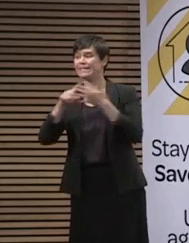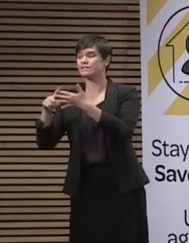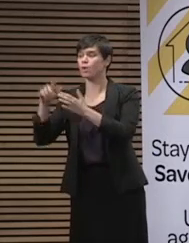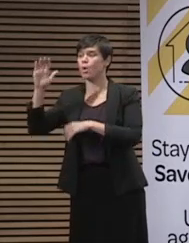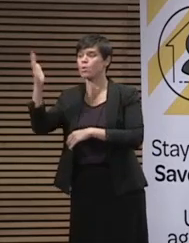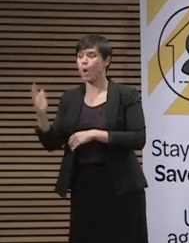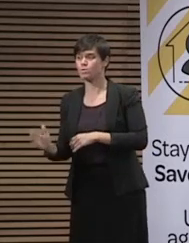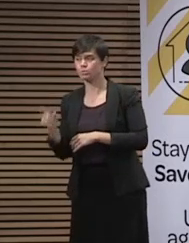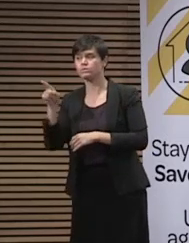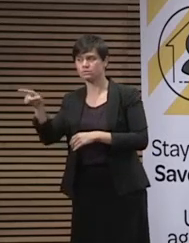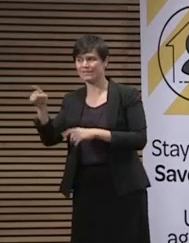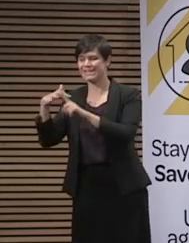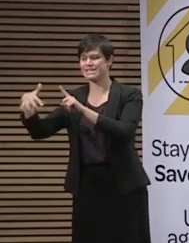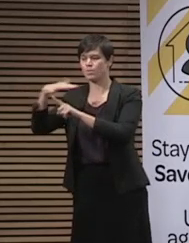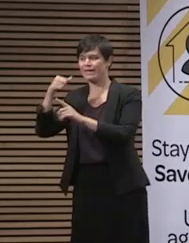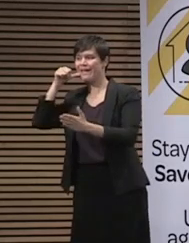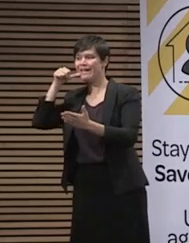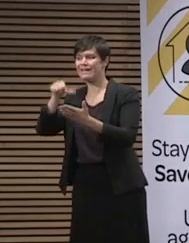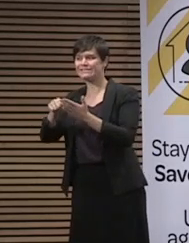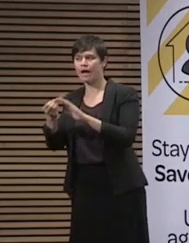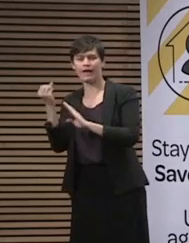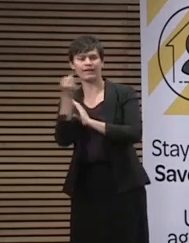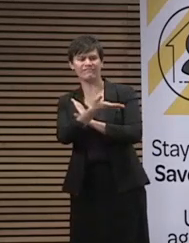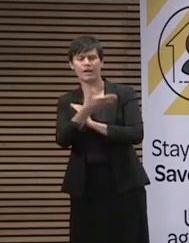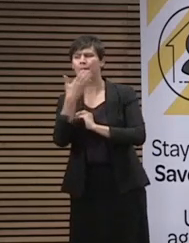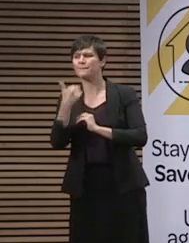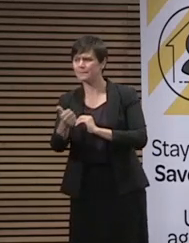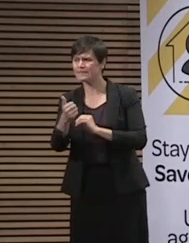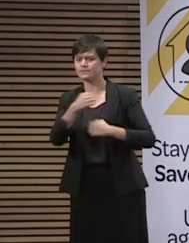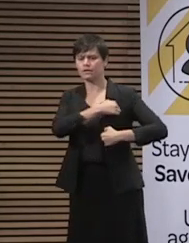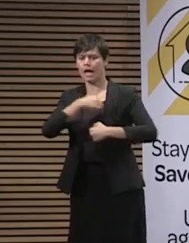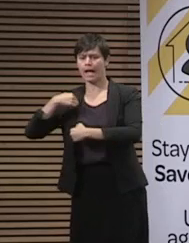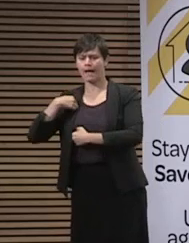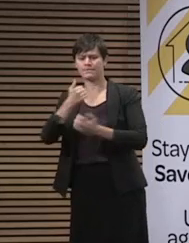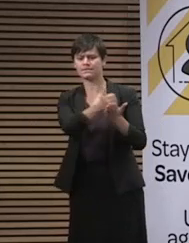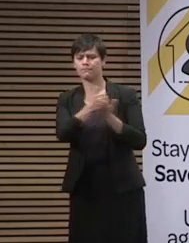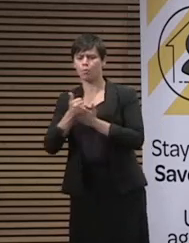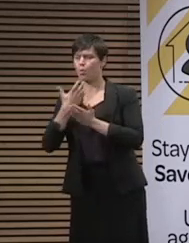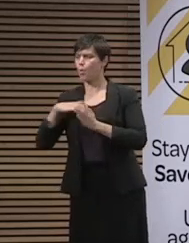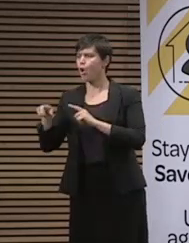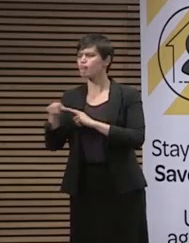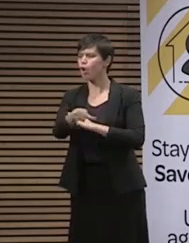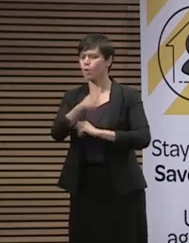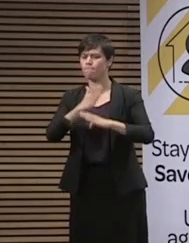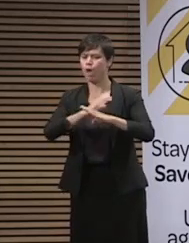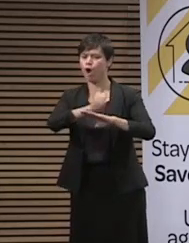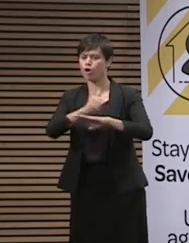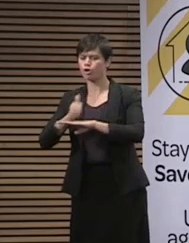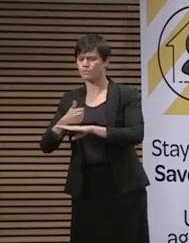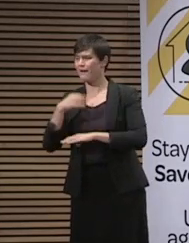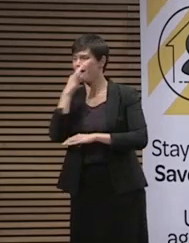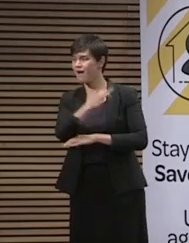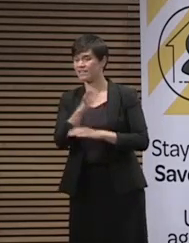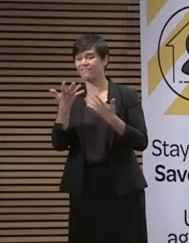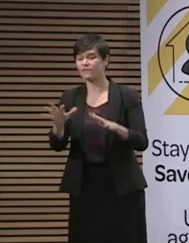I understand, to yourself asking for military and police support to help block their roads off. They're lowly resourced, wondering if you've received the letter and if